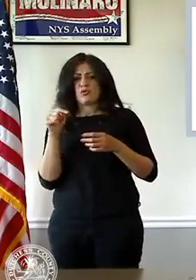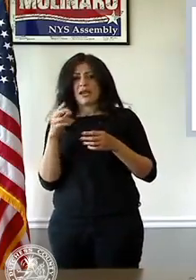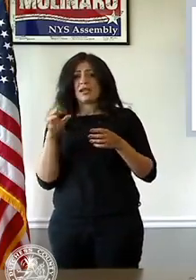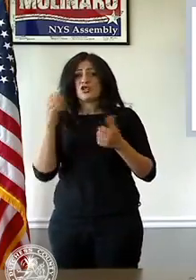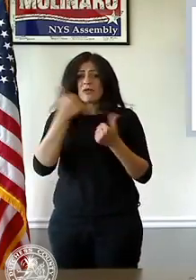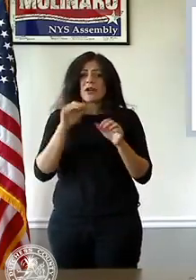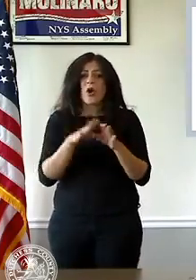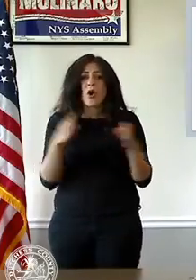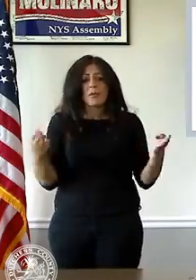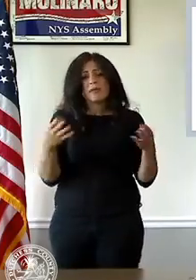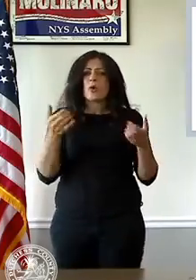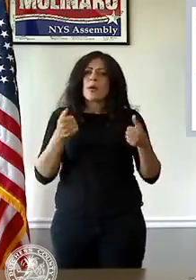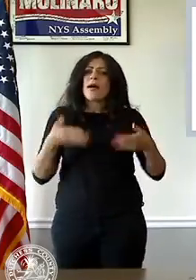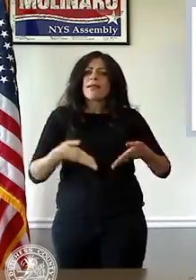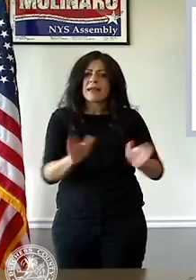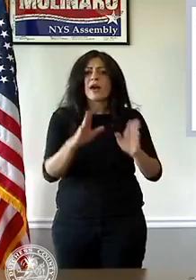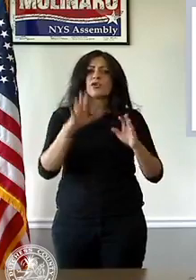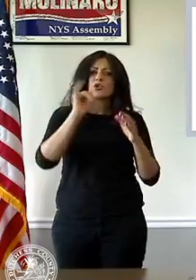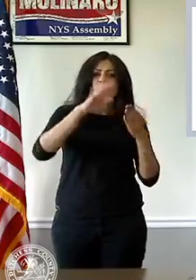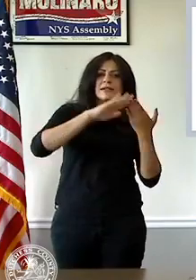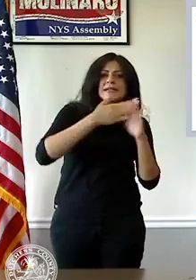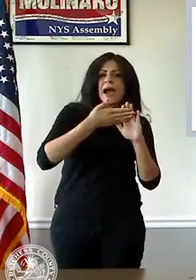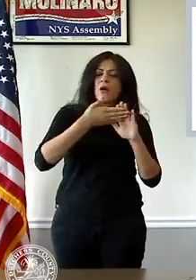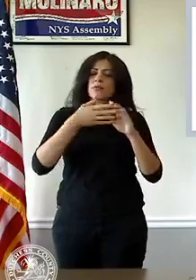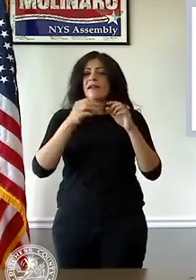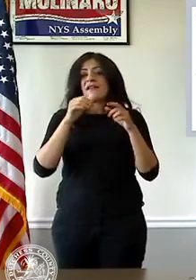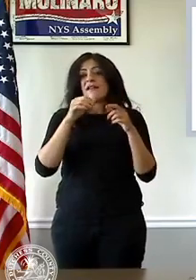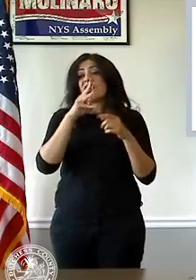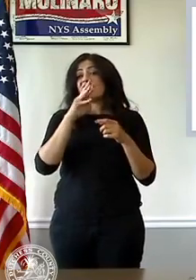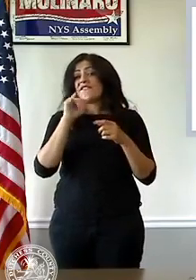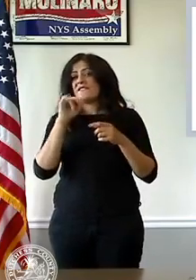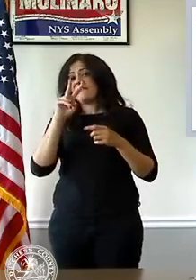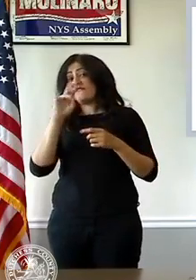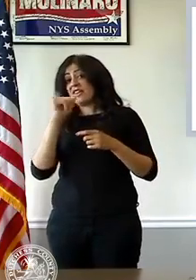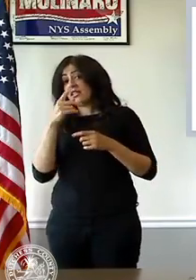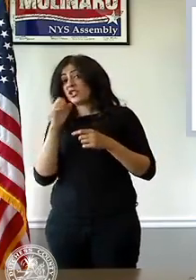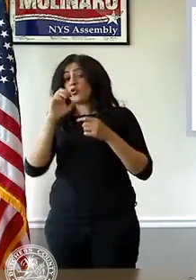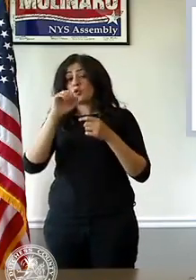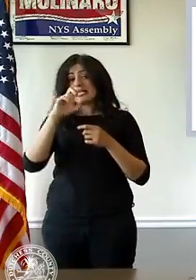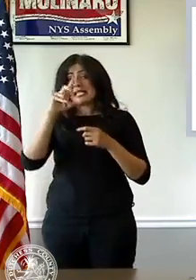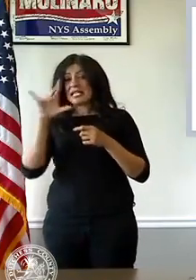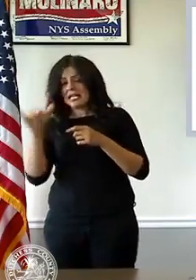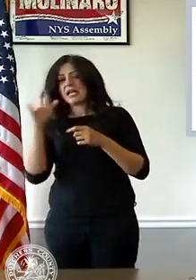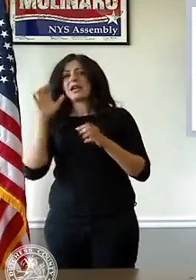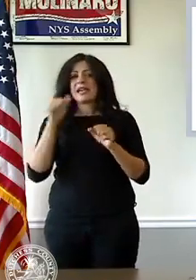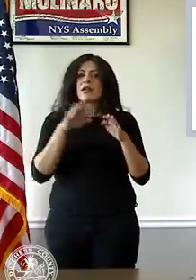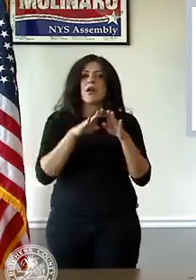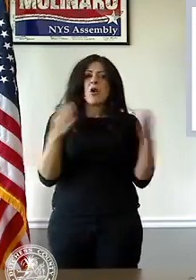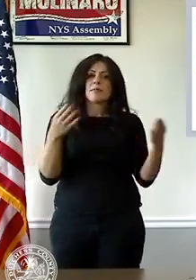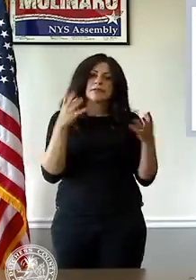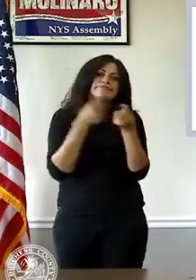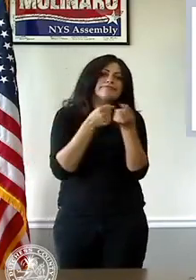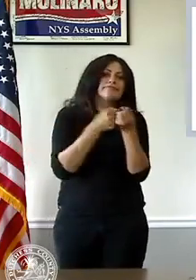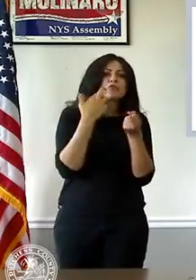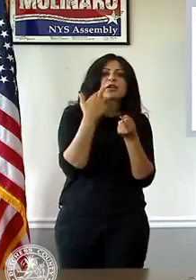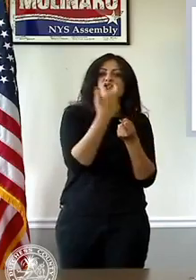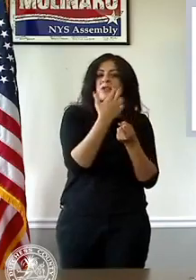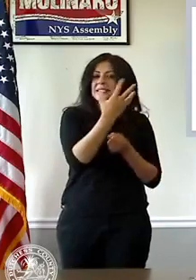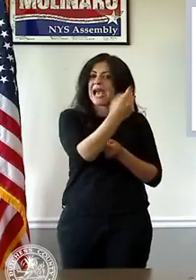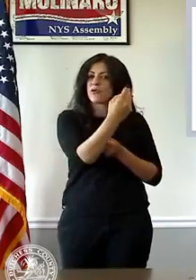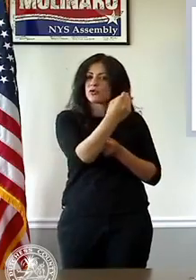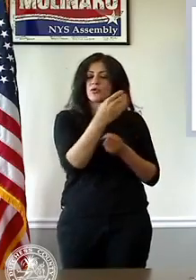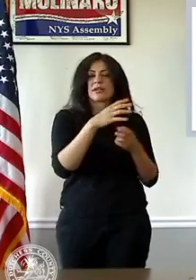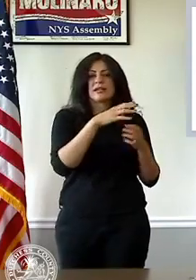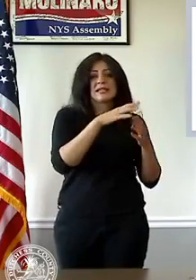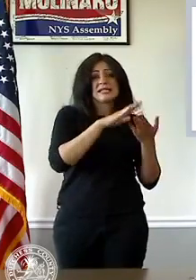village, or city to expand the outdoor capacity. So it may be that a street's closed for a period of time. I was talking to the mayor of Tivoli, and they're going to